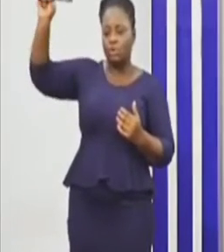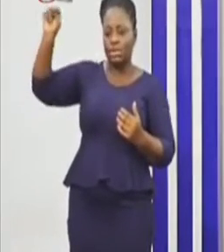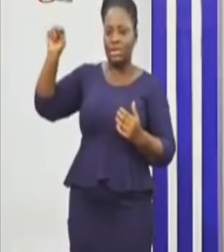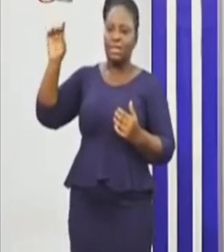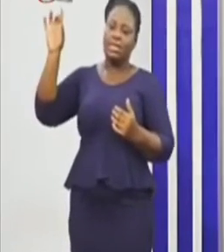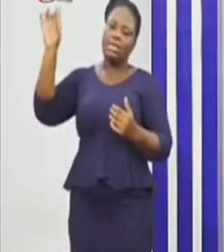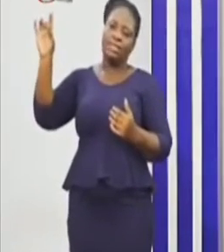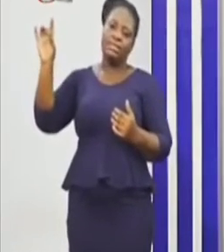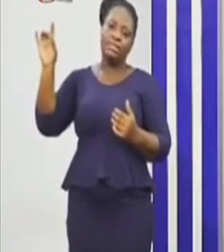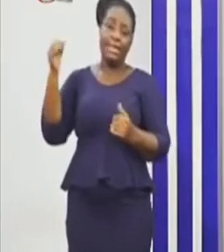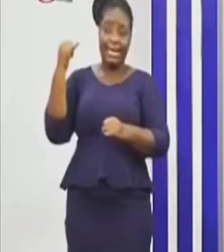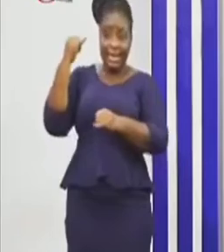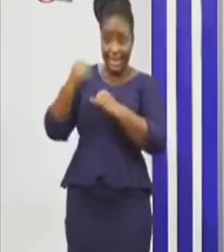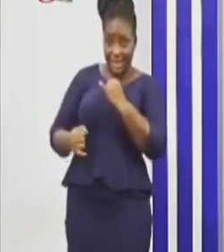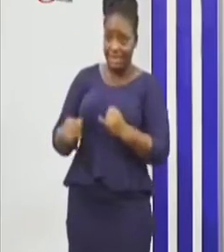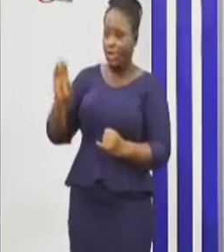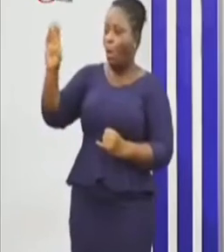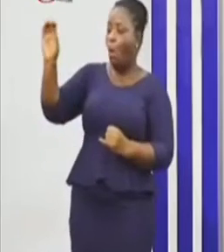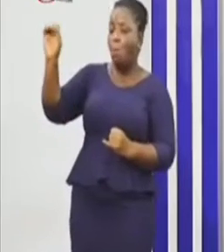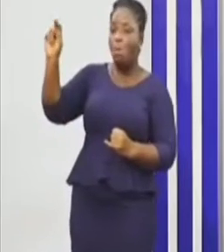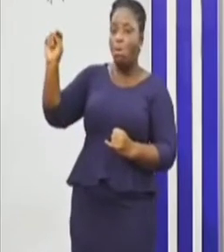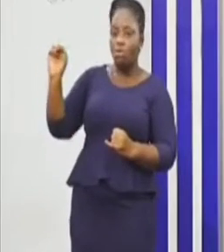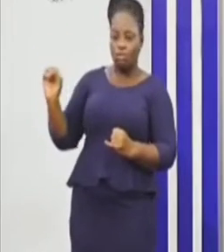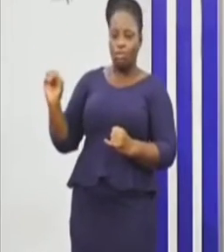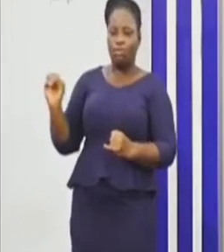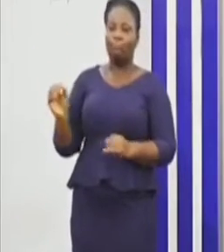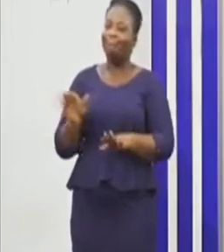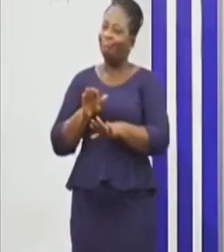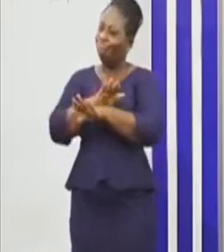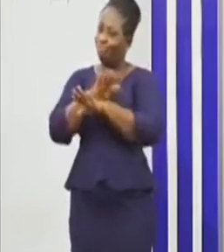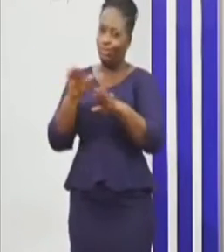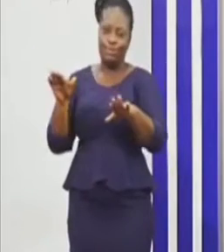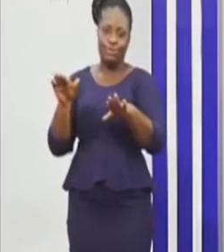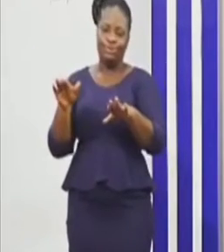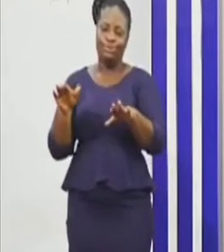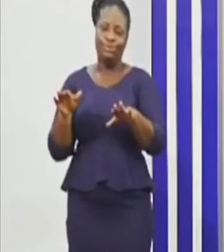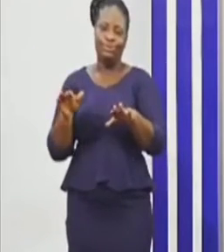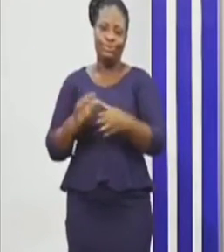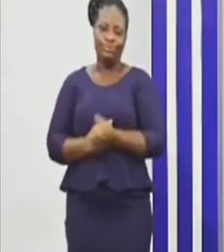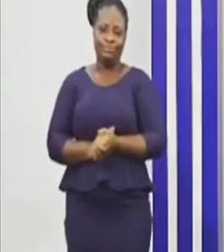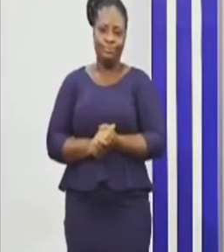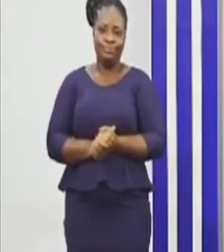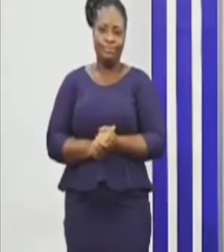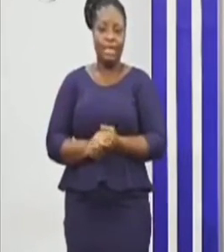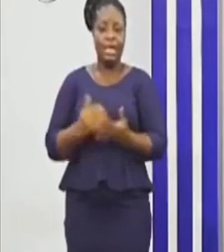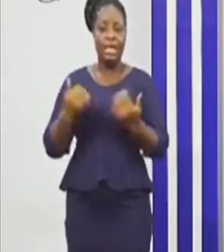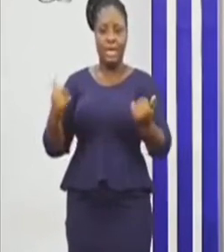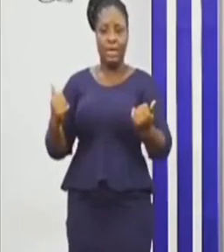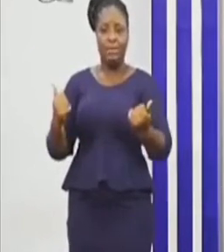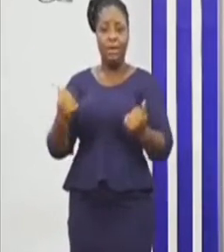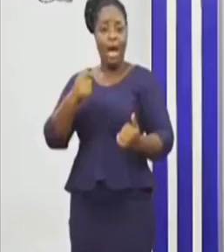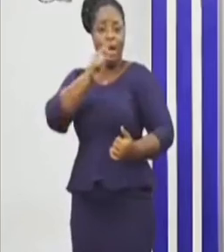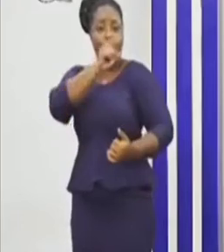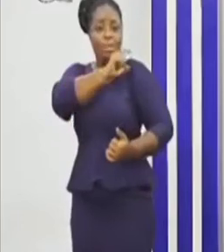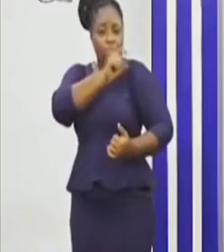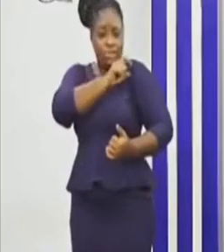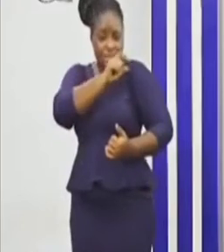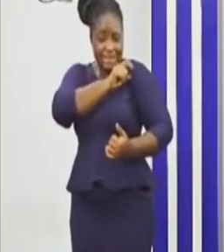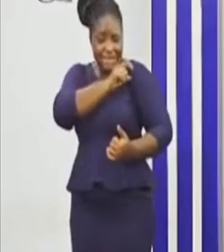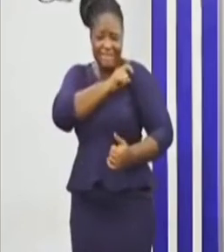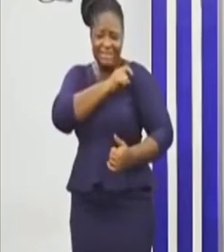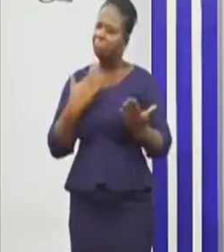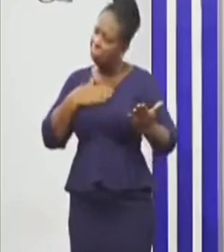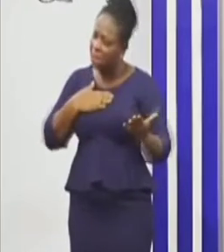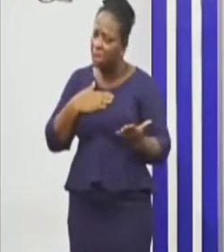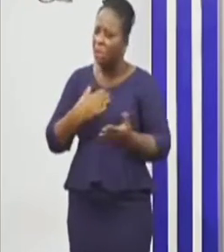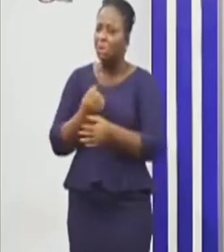And lastly, in the Bono East region, no cases. The Ghana Police Service wishes to